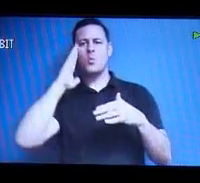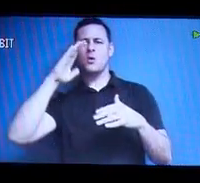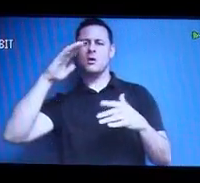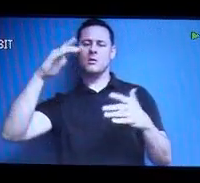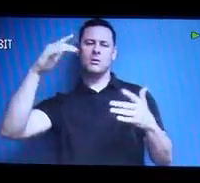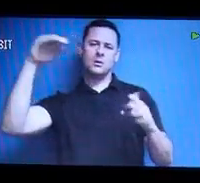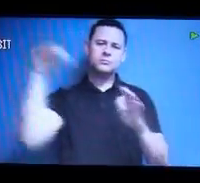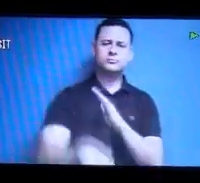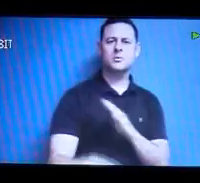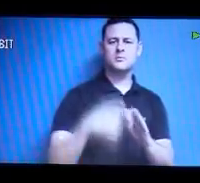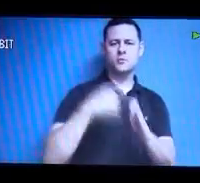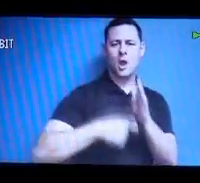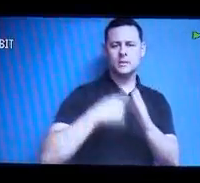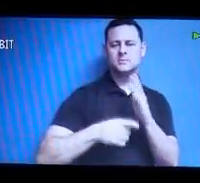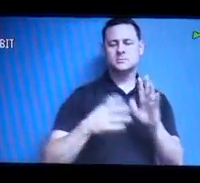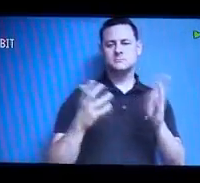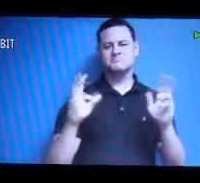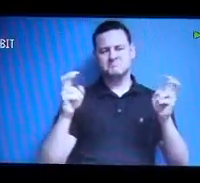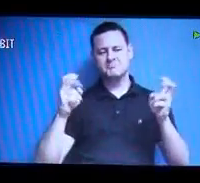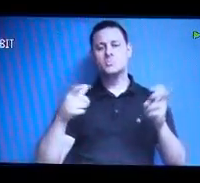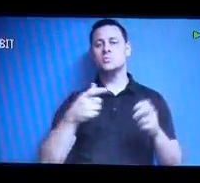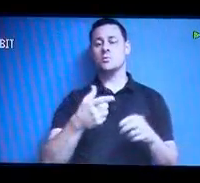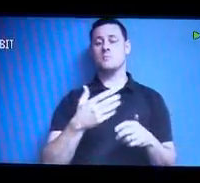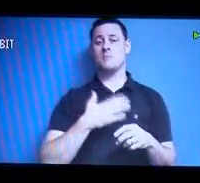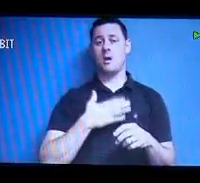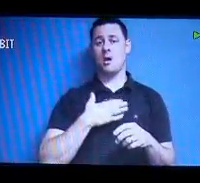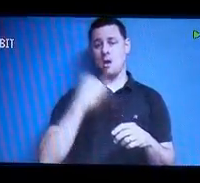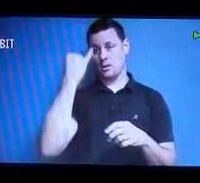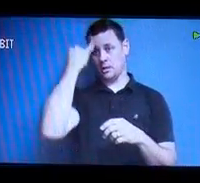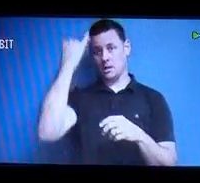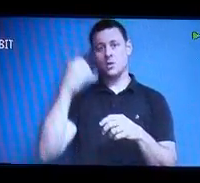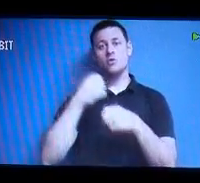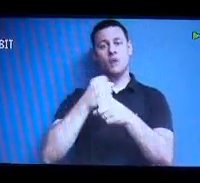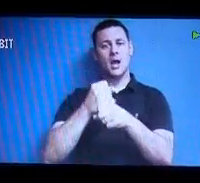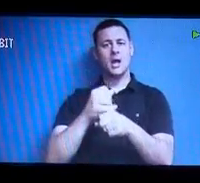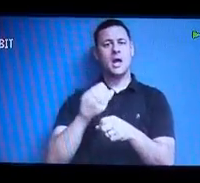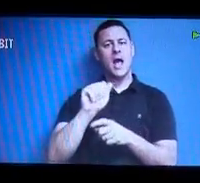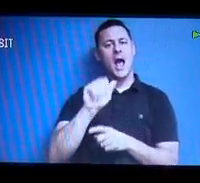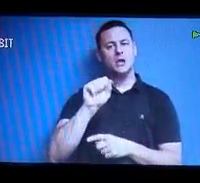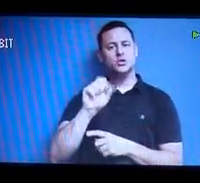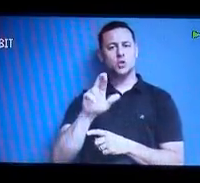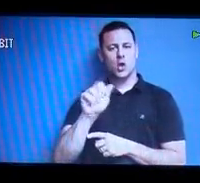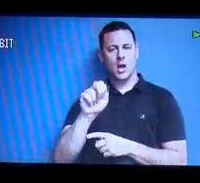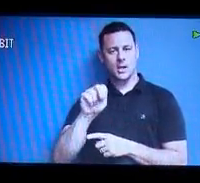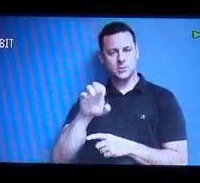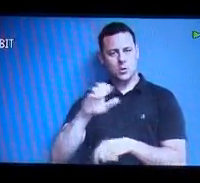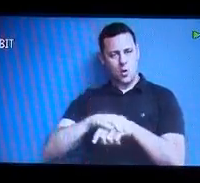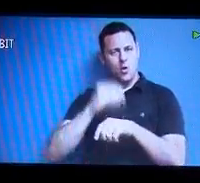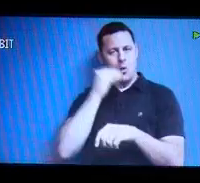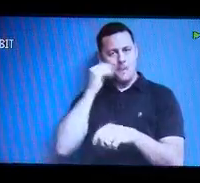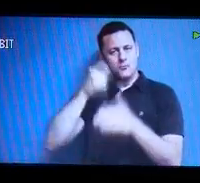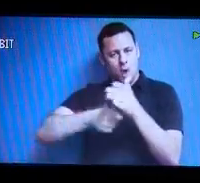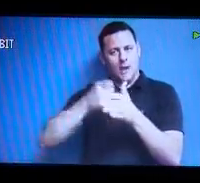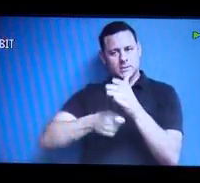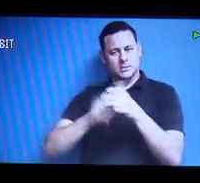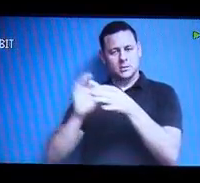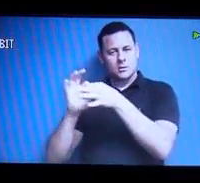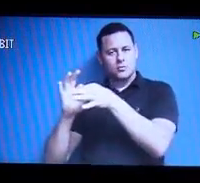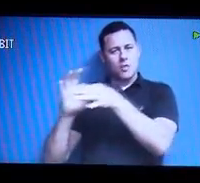book is to create insurance nationally on home prices, but not in the Oak Park way, but based on indexes of home prices. So this